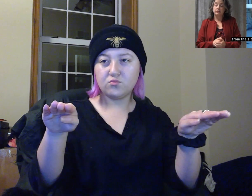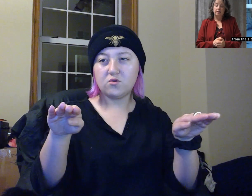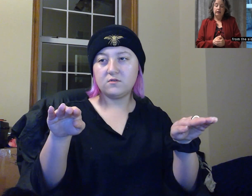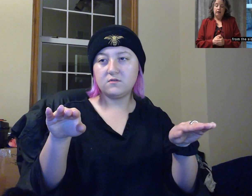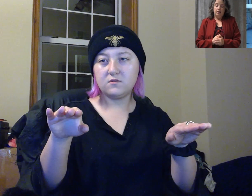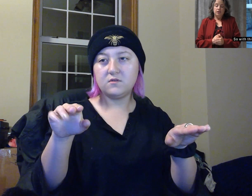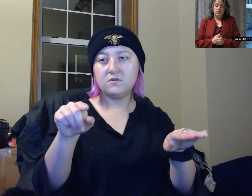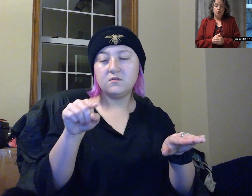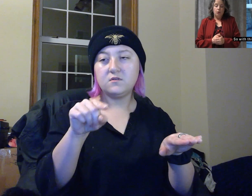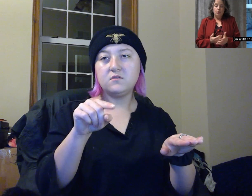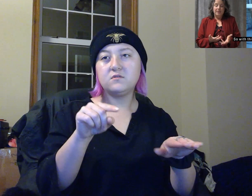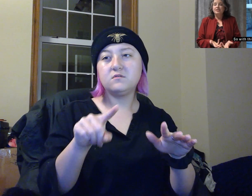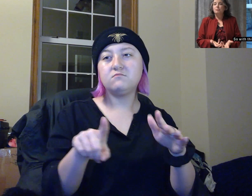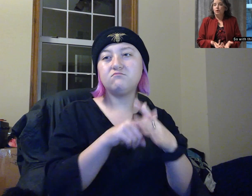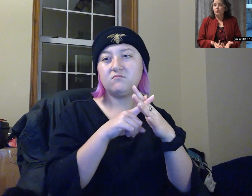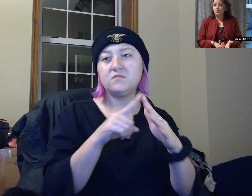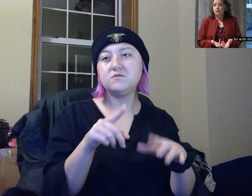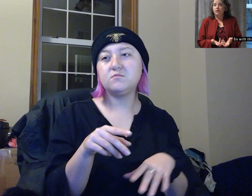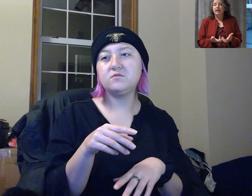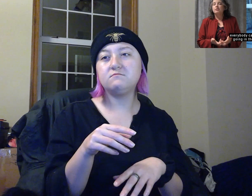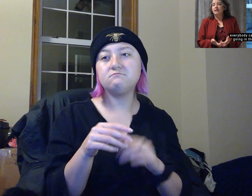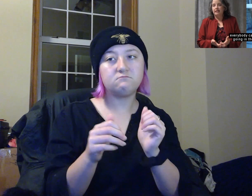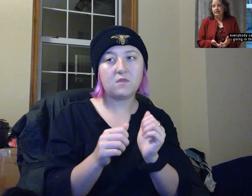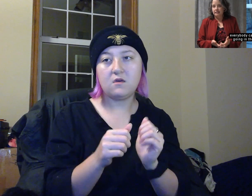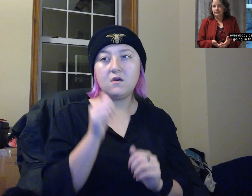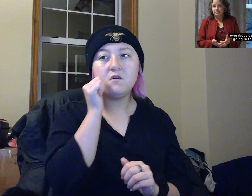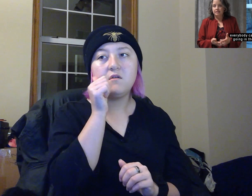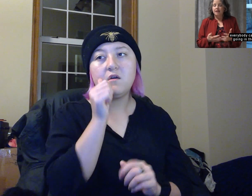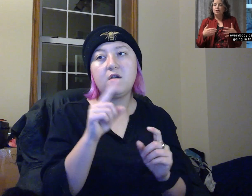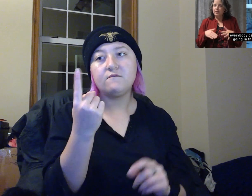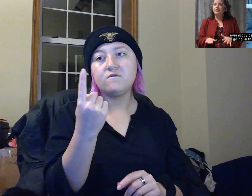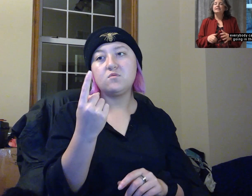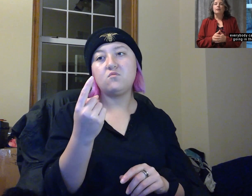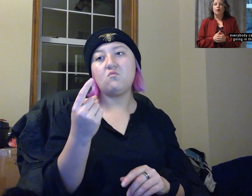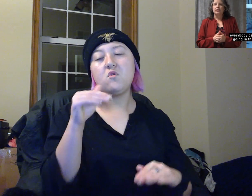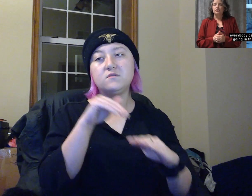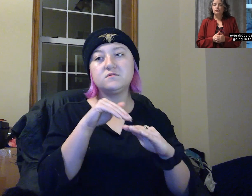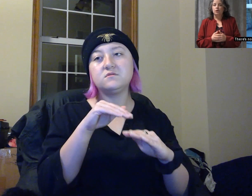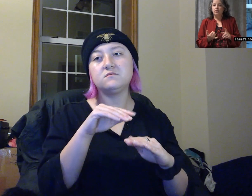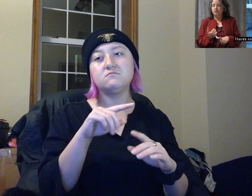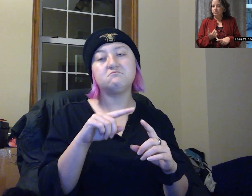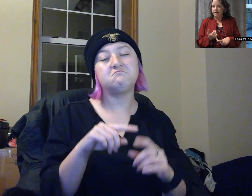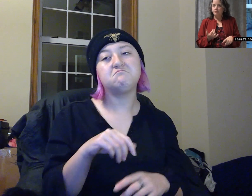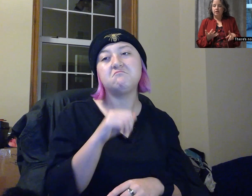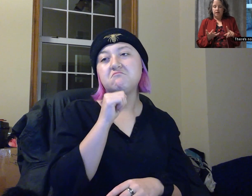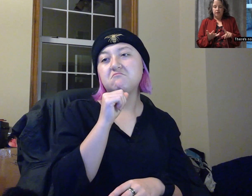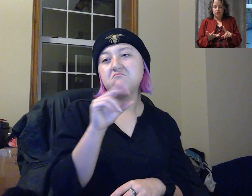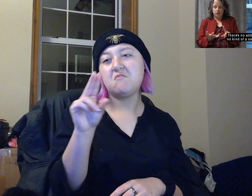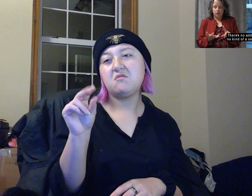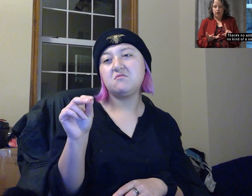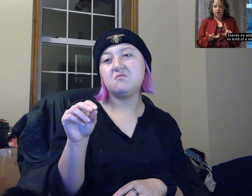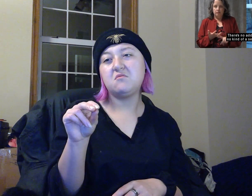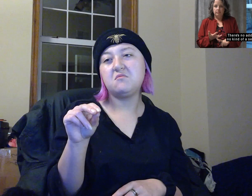level. So with this approach, everybody can access this going in the same way. There's no ugly ramp,